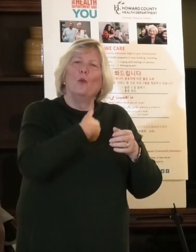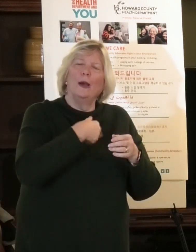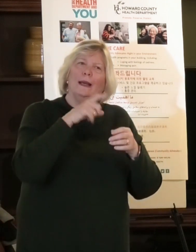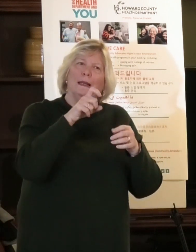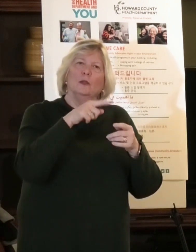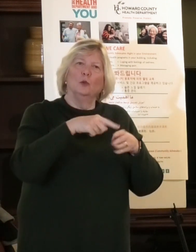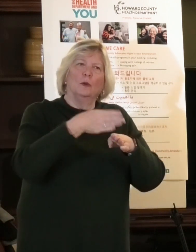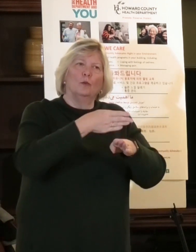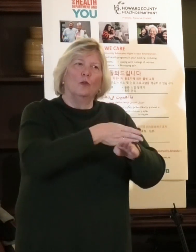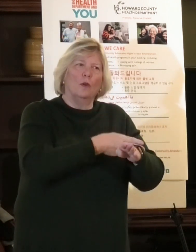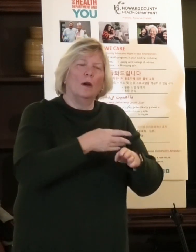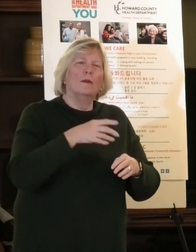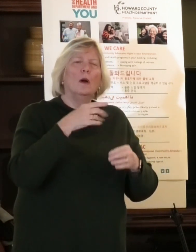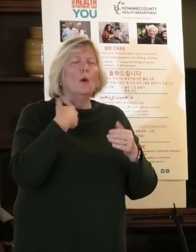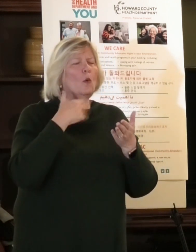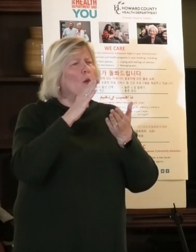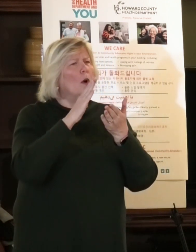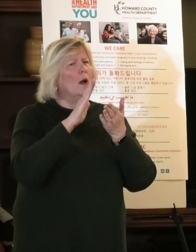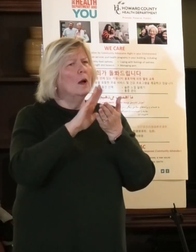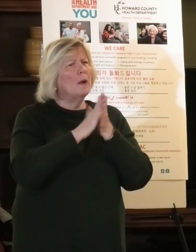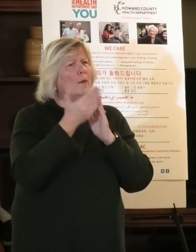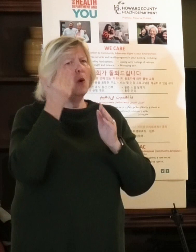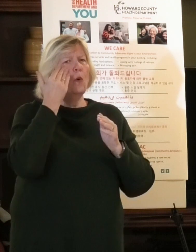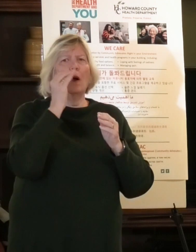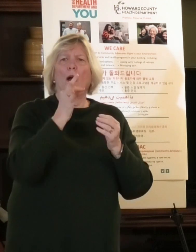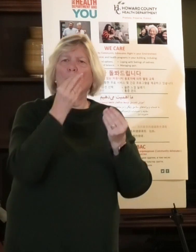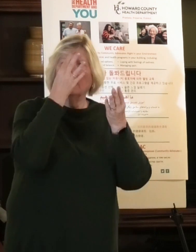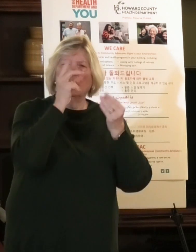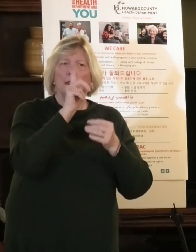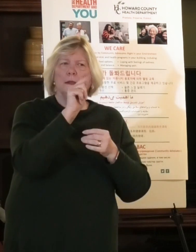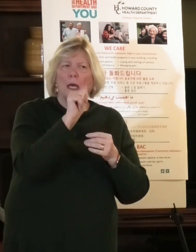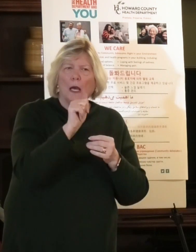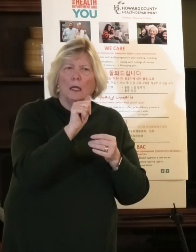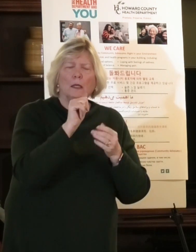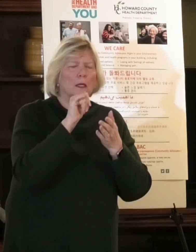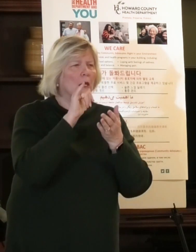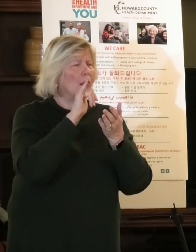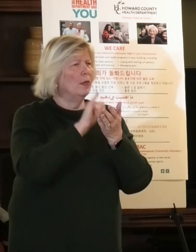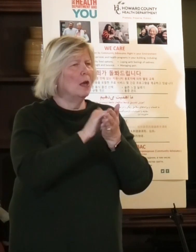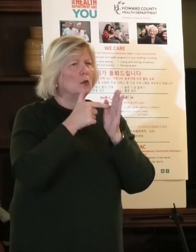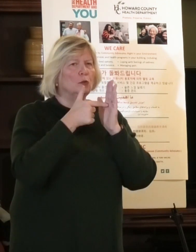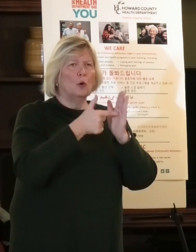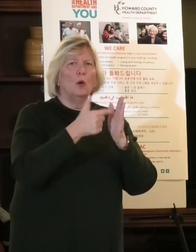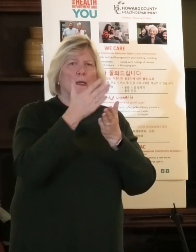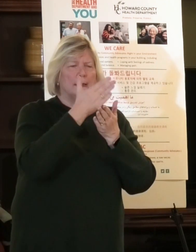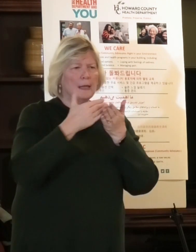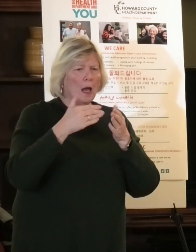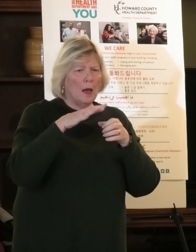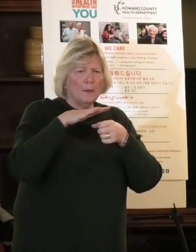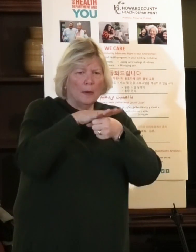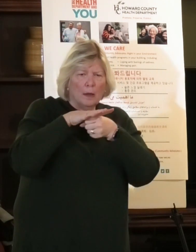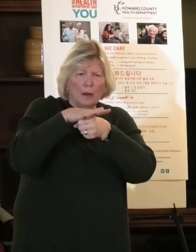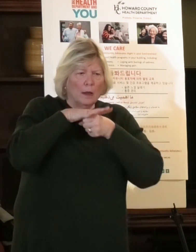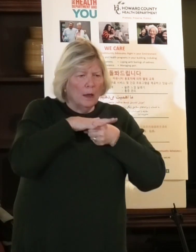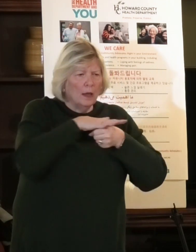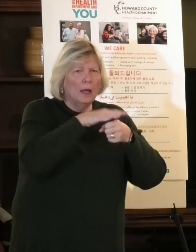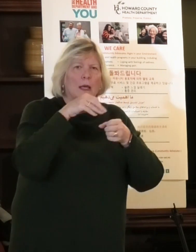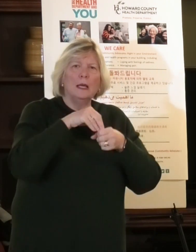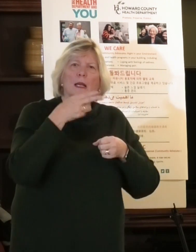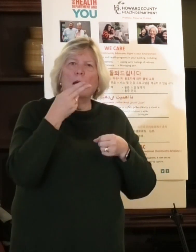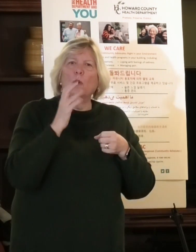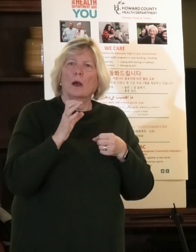was telling us that in specific locations within Howard County, there were a number of our residents